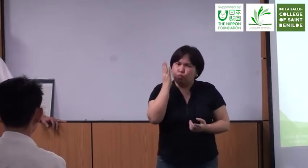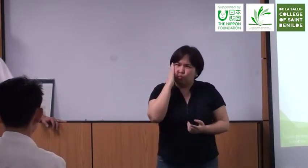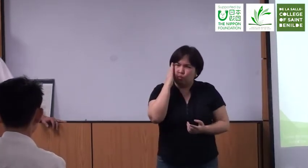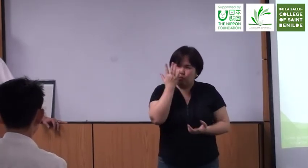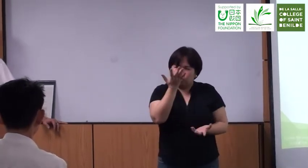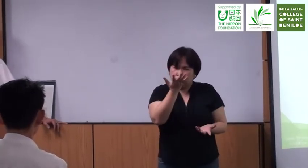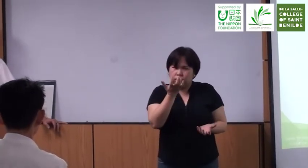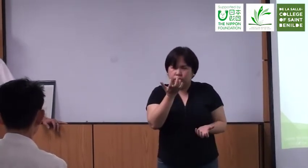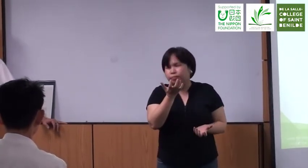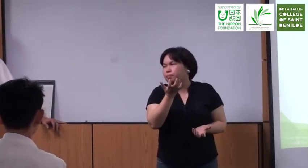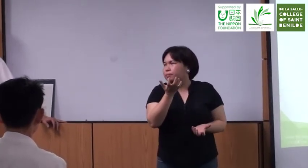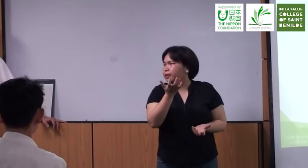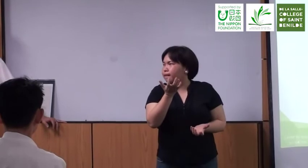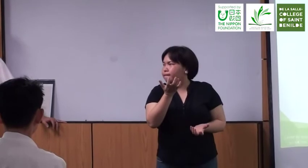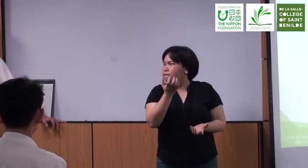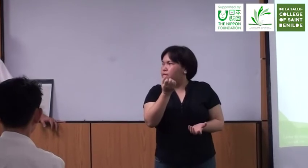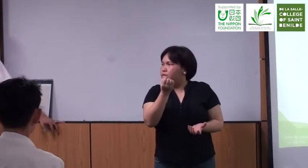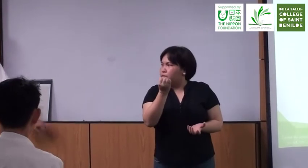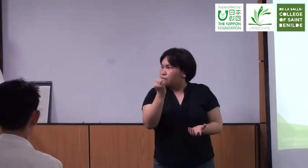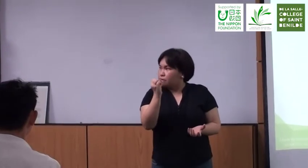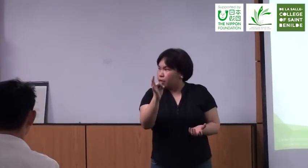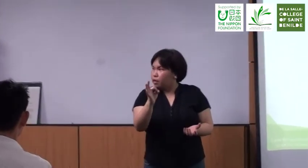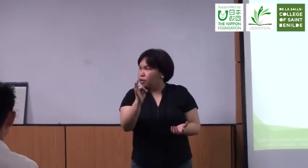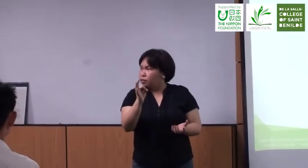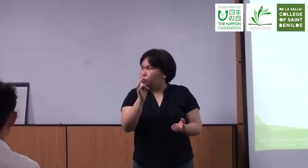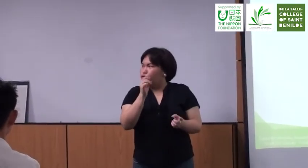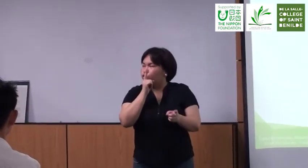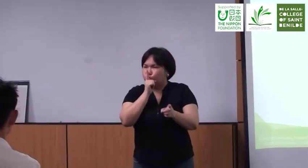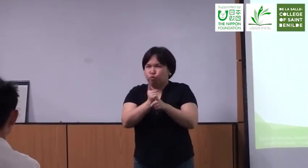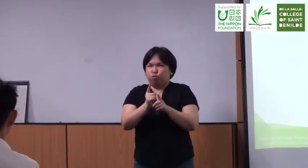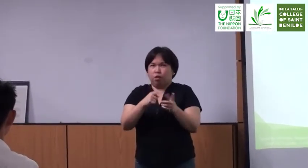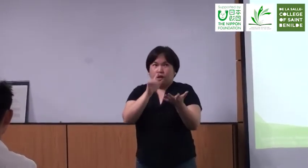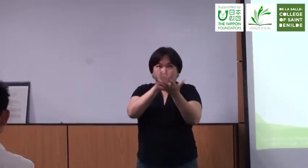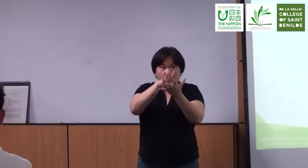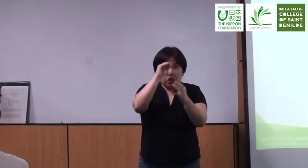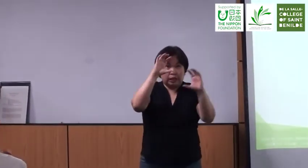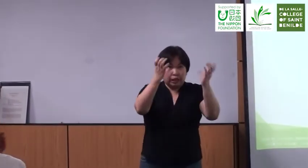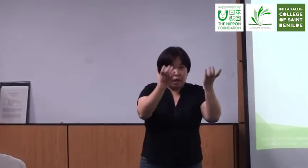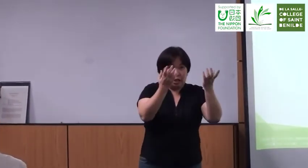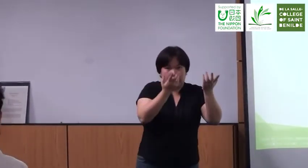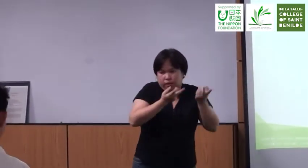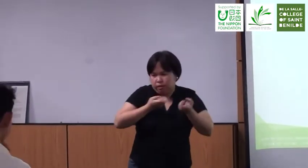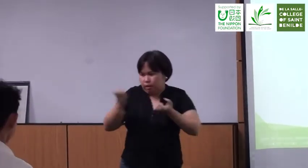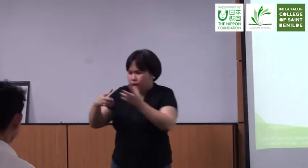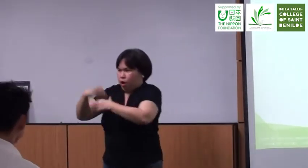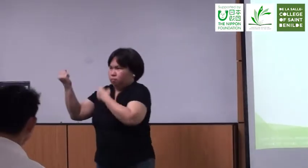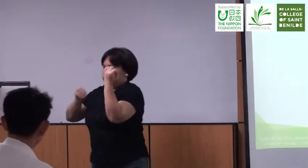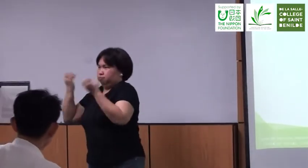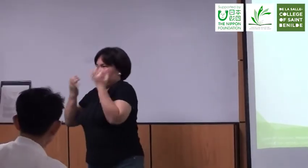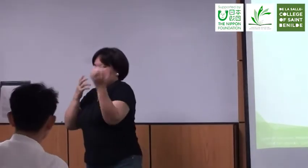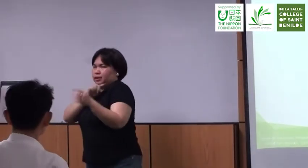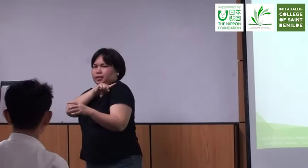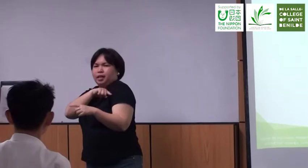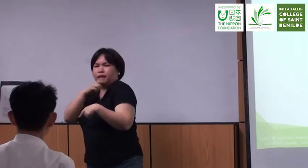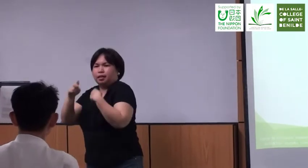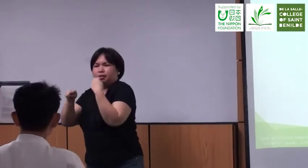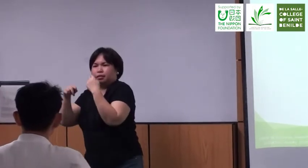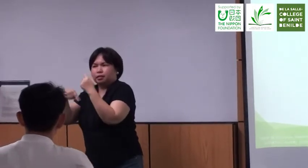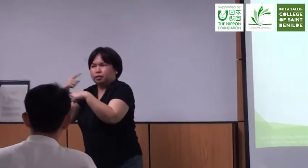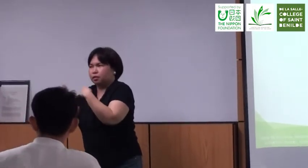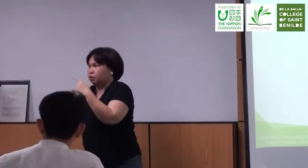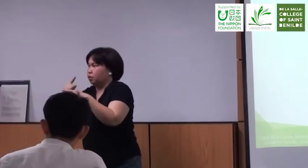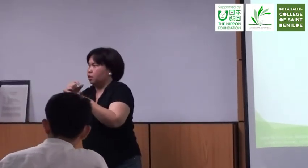know if it is done in action, parang paano nag-react yung mga estudyante